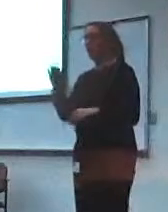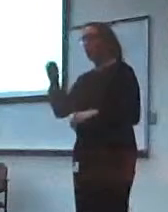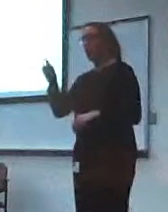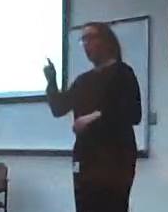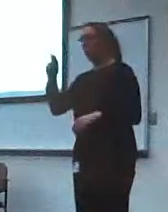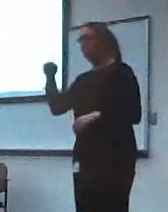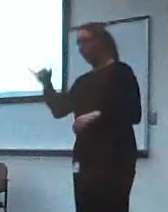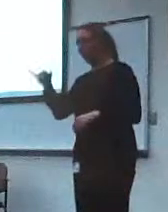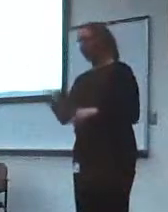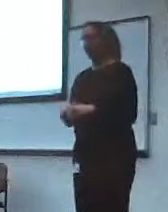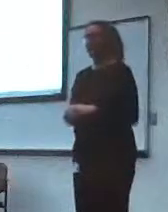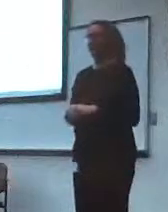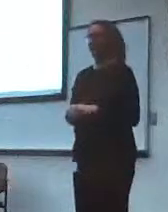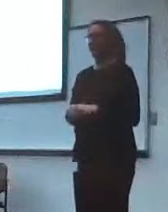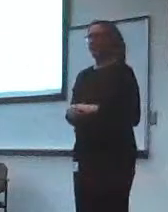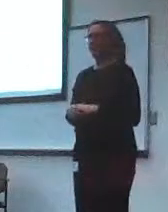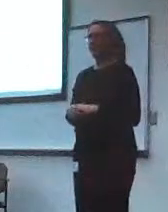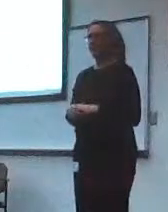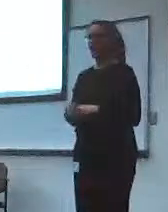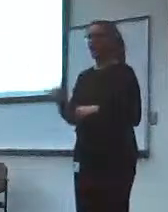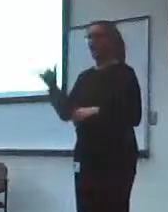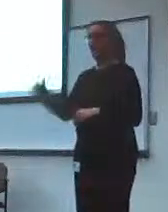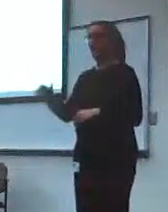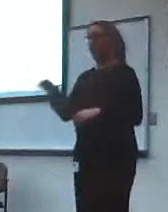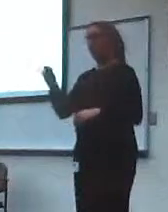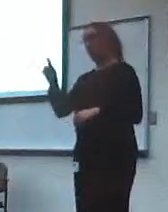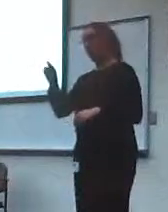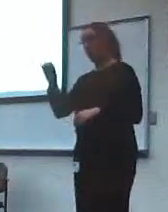discuss what happened.